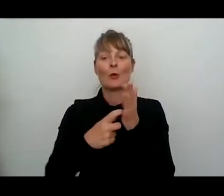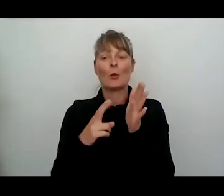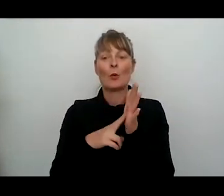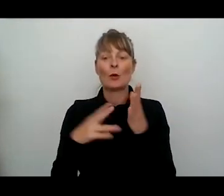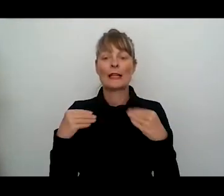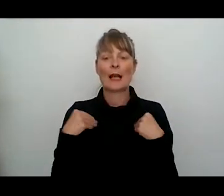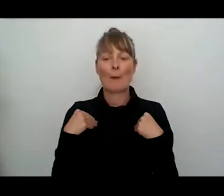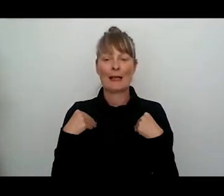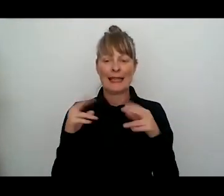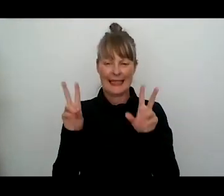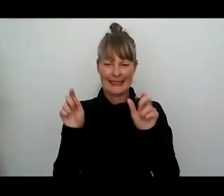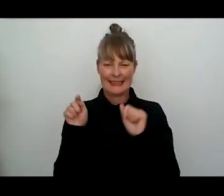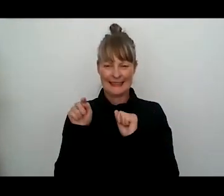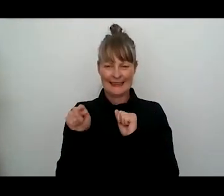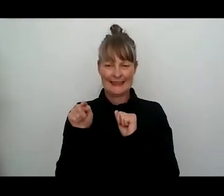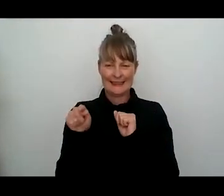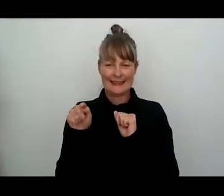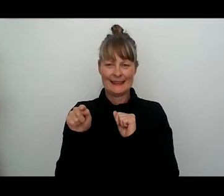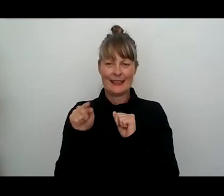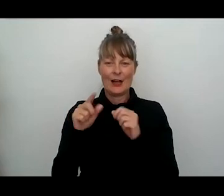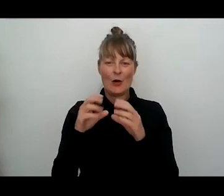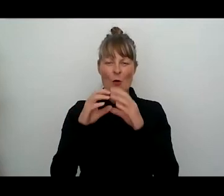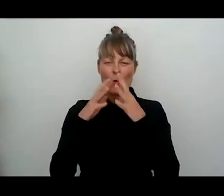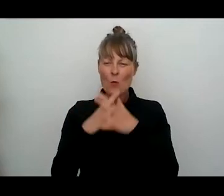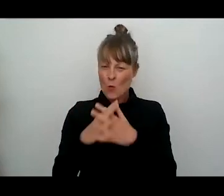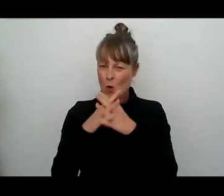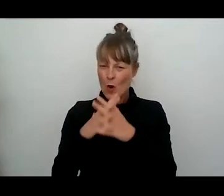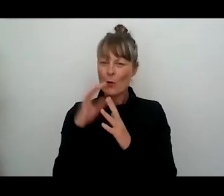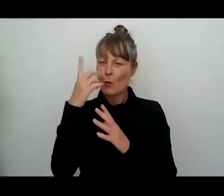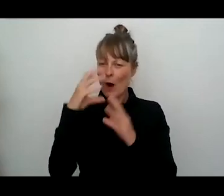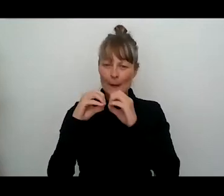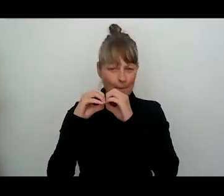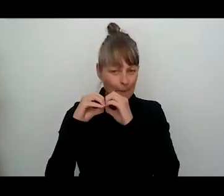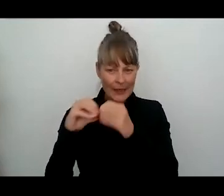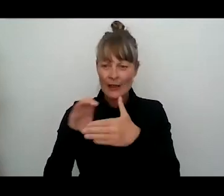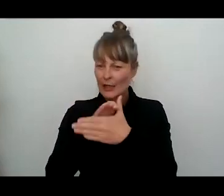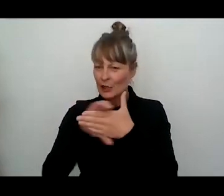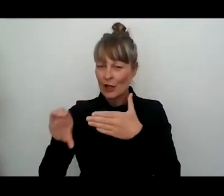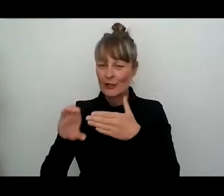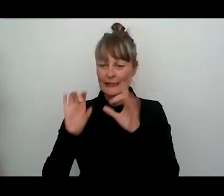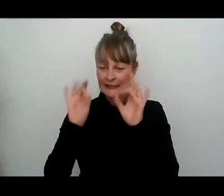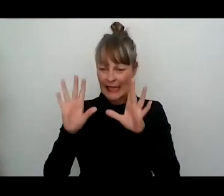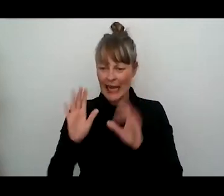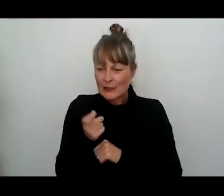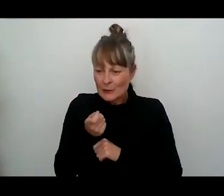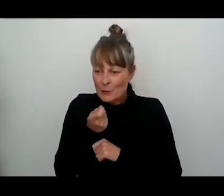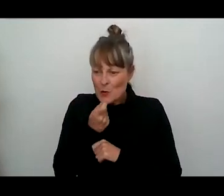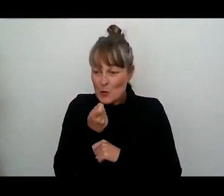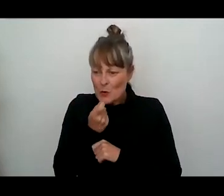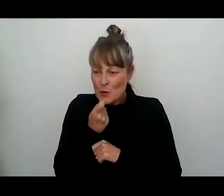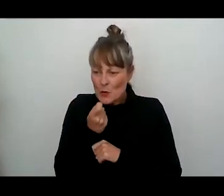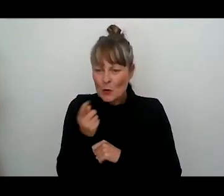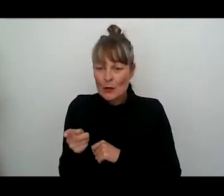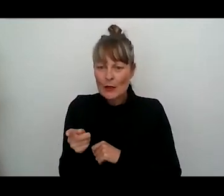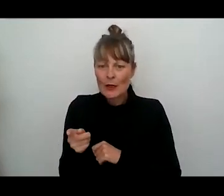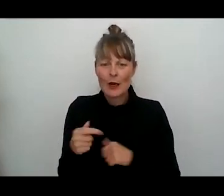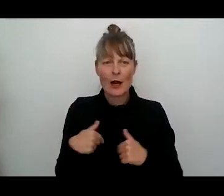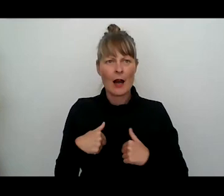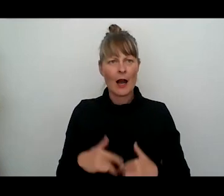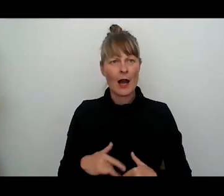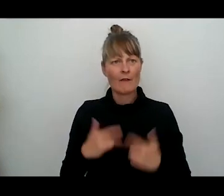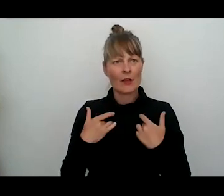that is worth $1 billion, started really small and very rare. I feel that my hearing in some ways I've